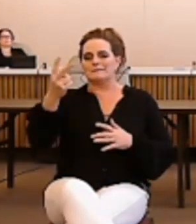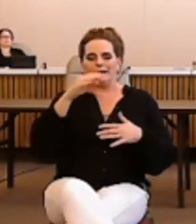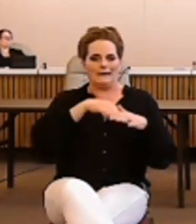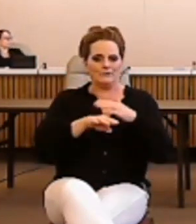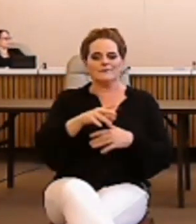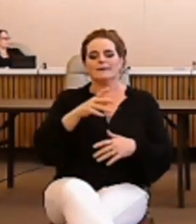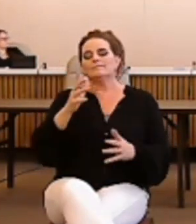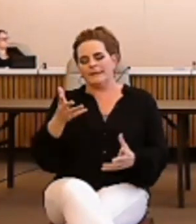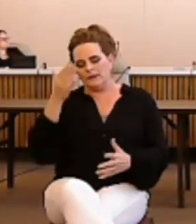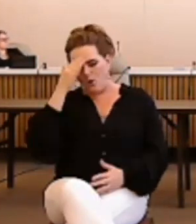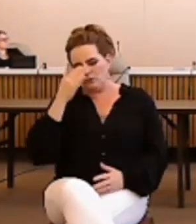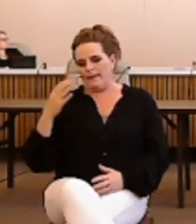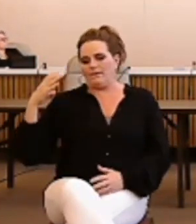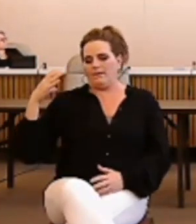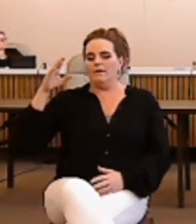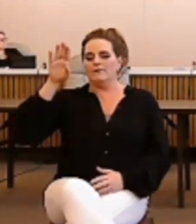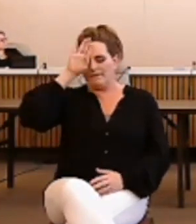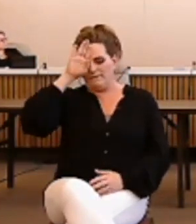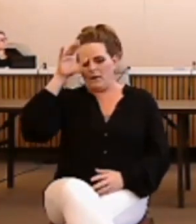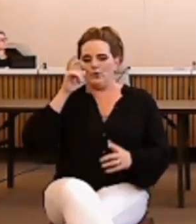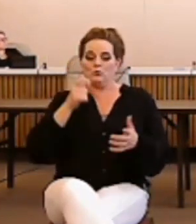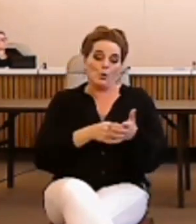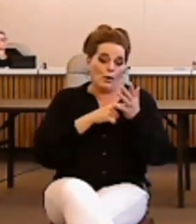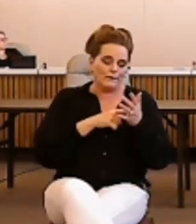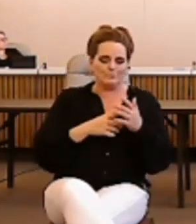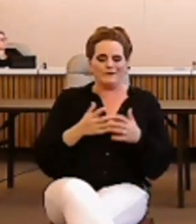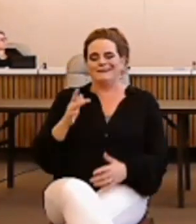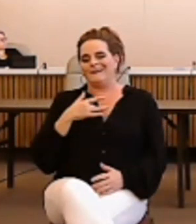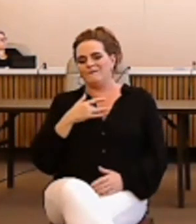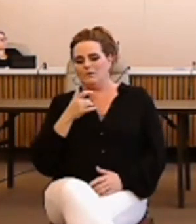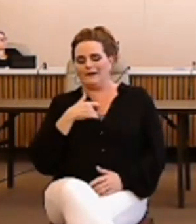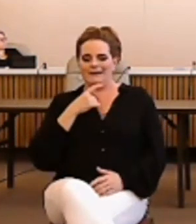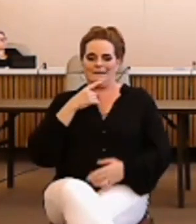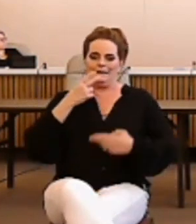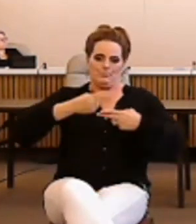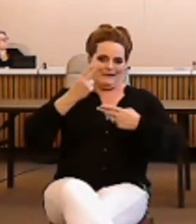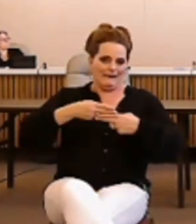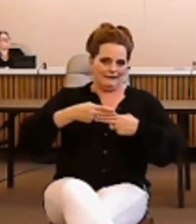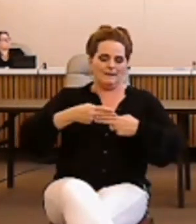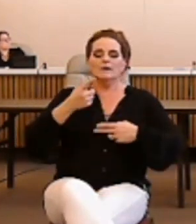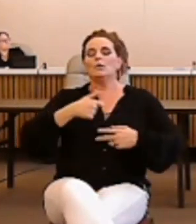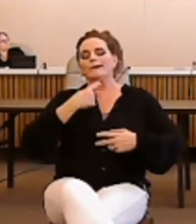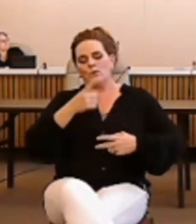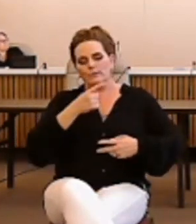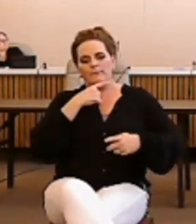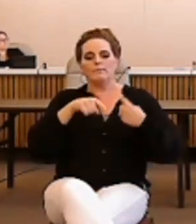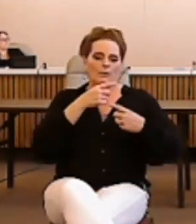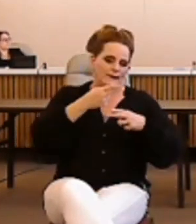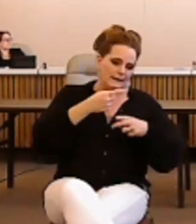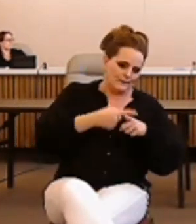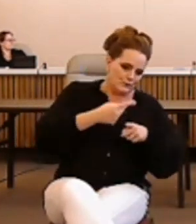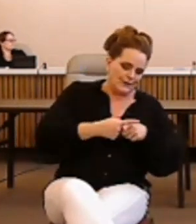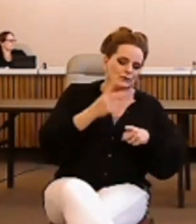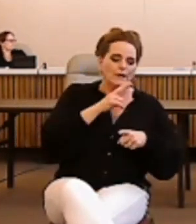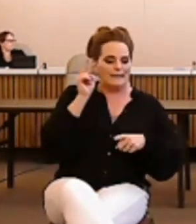marshal requires a second entrance. His feeling initially was that that could be gated. We told him about the intersection. He came and looked at it.